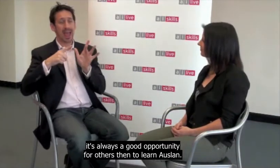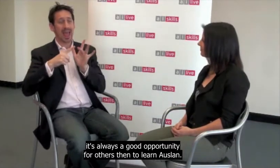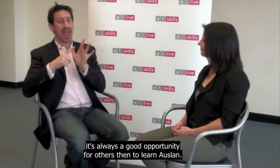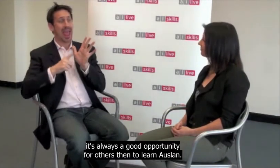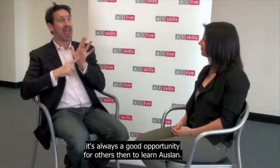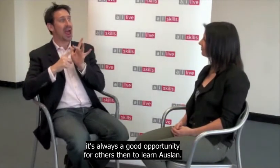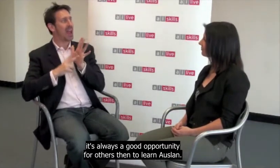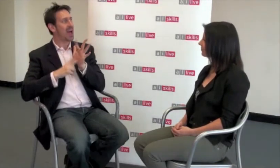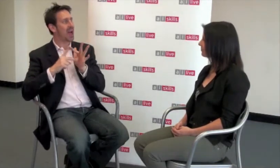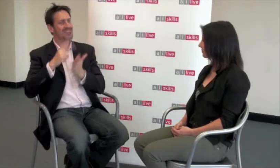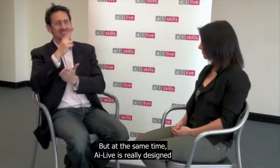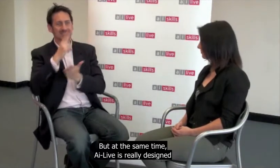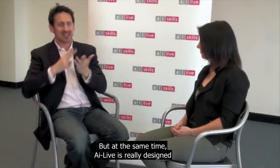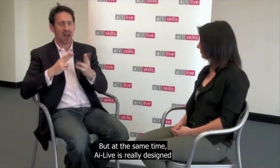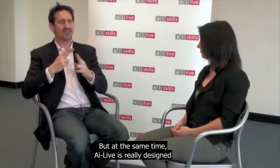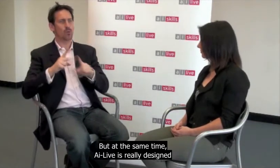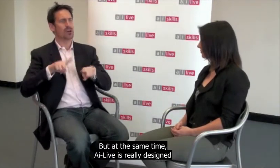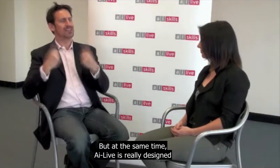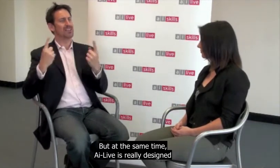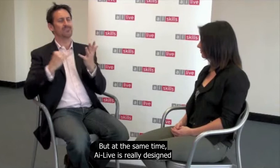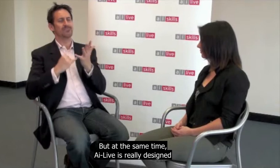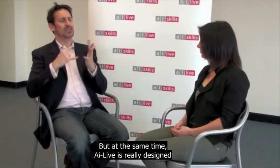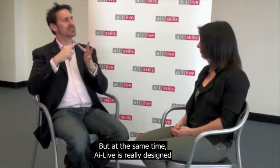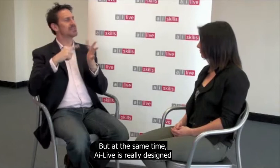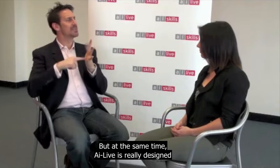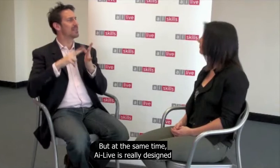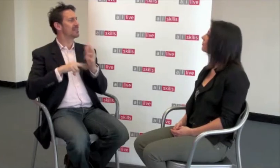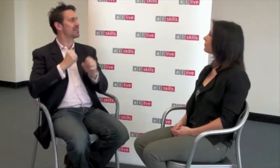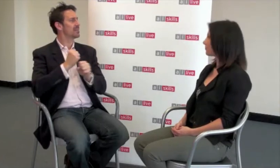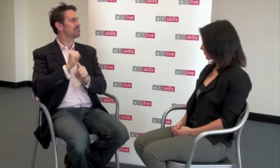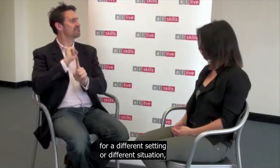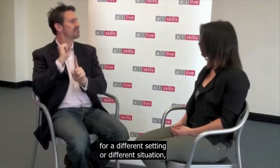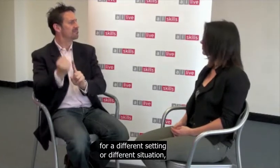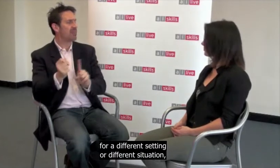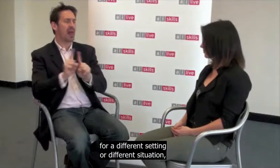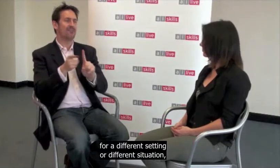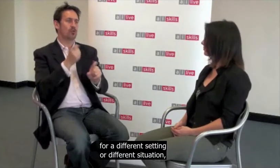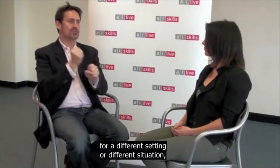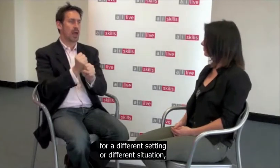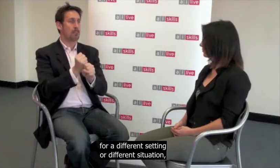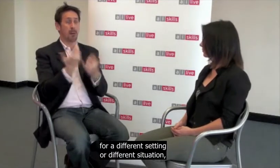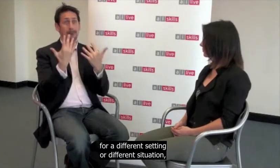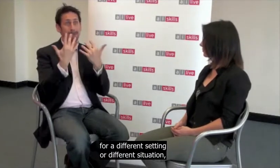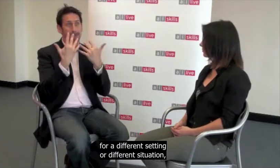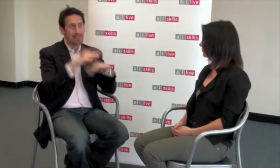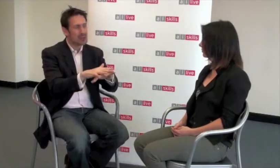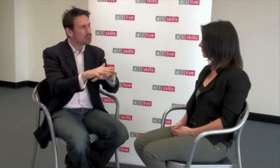Auslan. But at the same time, AI Live is really designed for a different setting or different situation. For